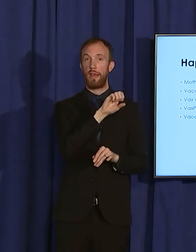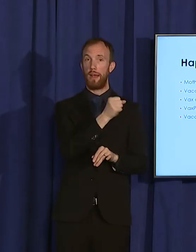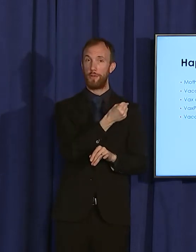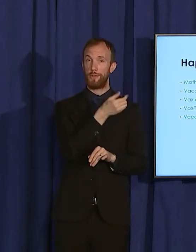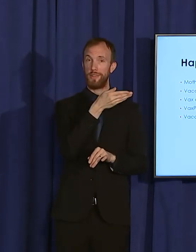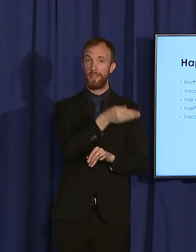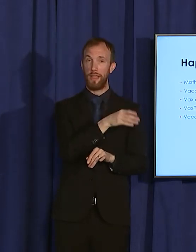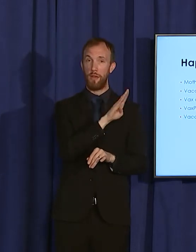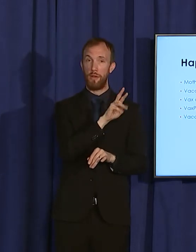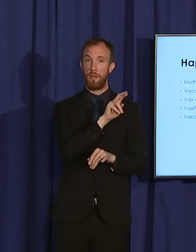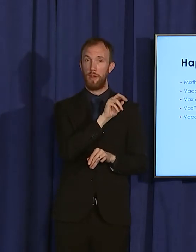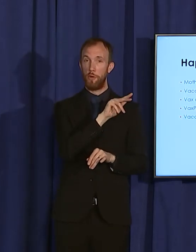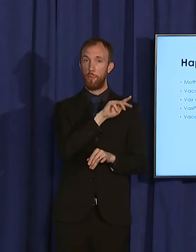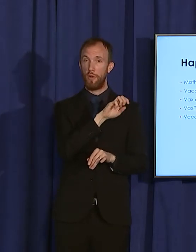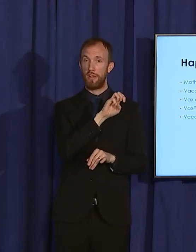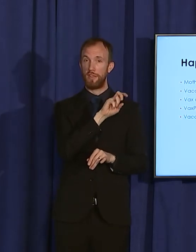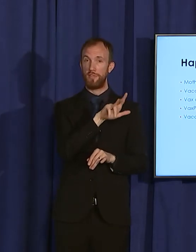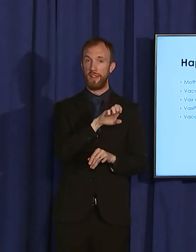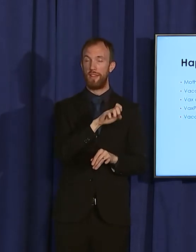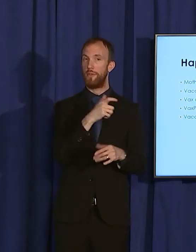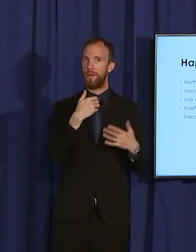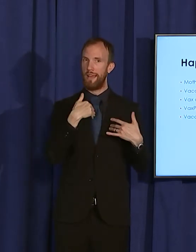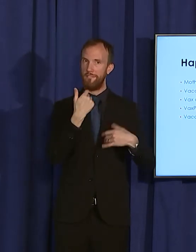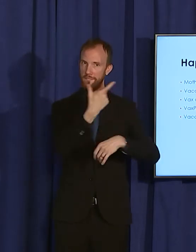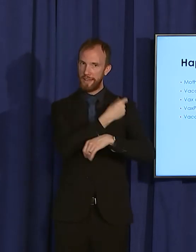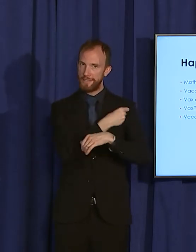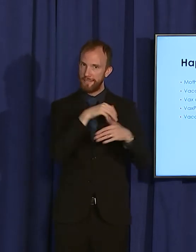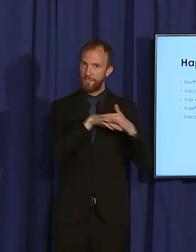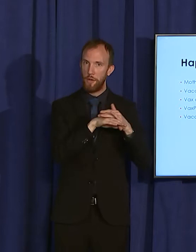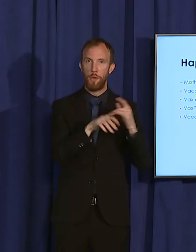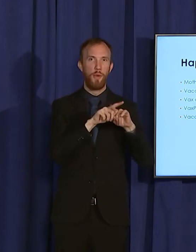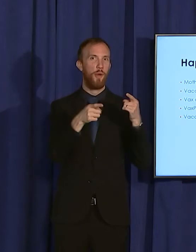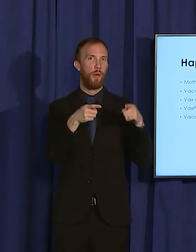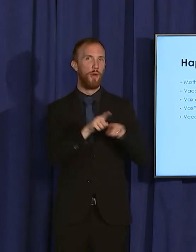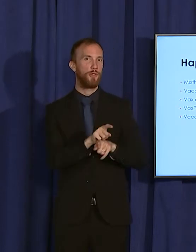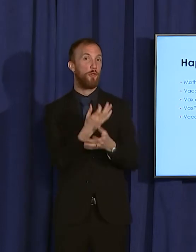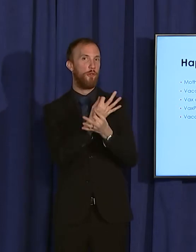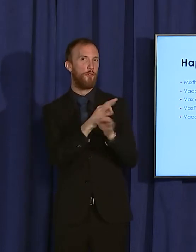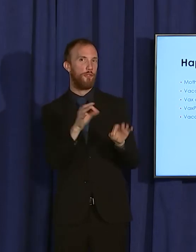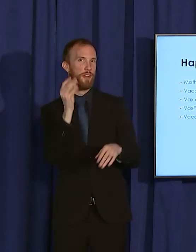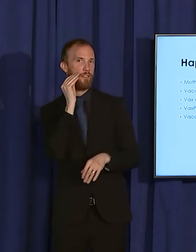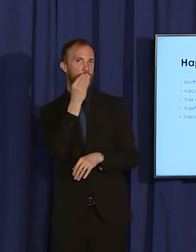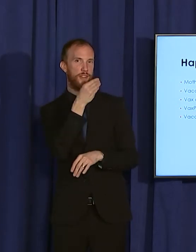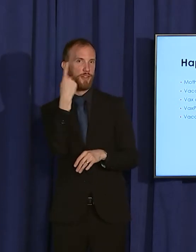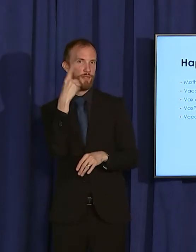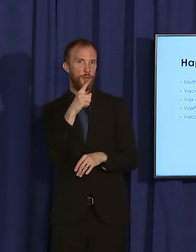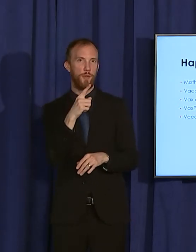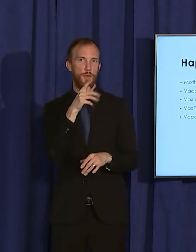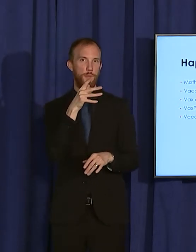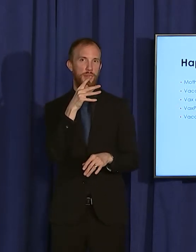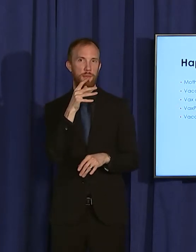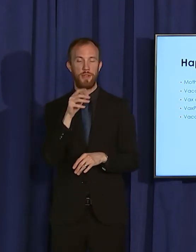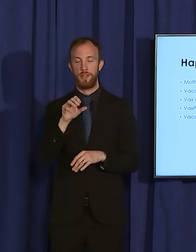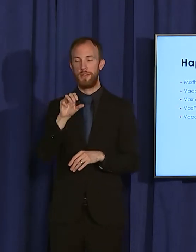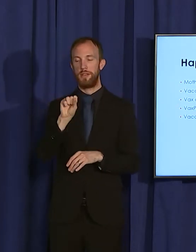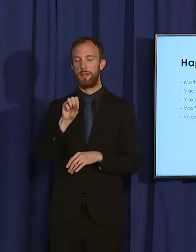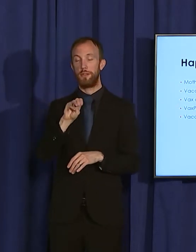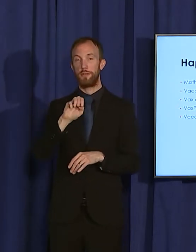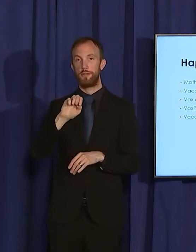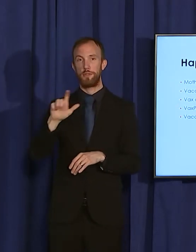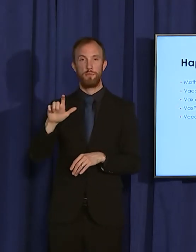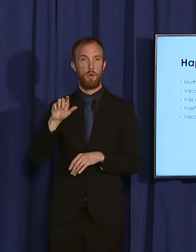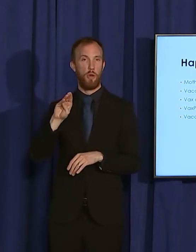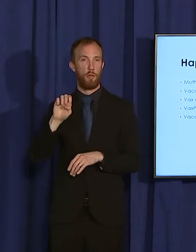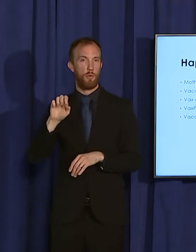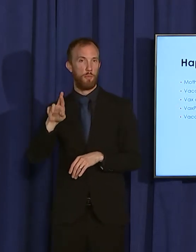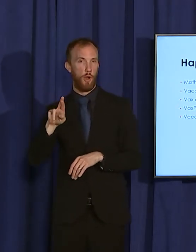200 people, but is offering free flowers for mom if you come and get vaccinated. The Small Bar in Logan Square is doing something May 7th. You'll see more